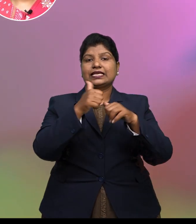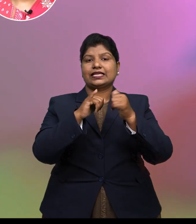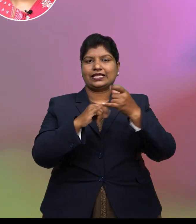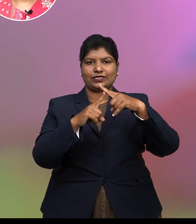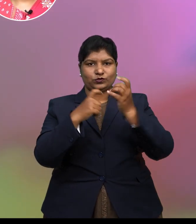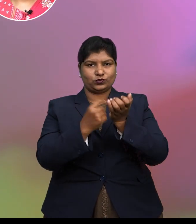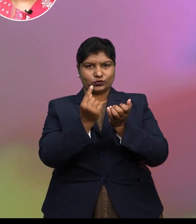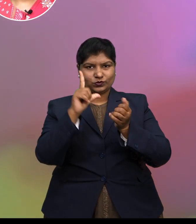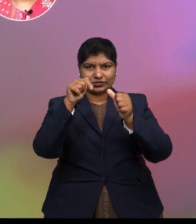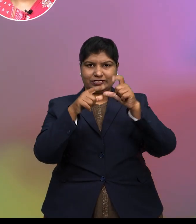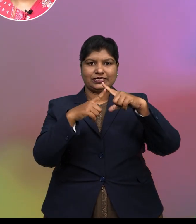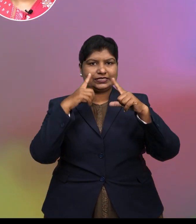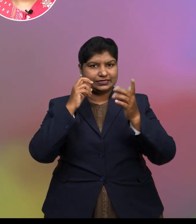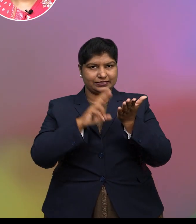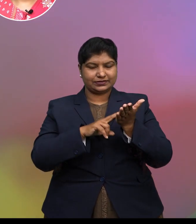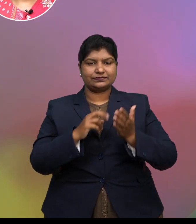gastrulation,